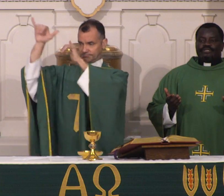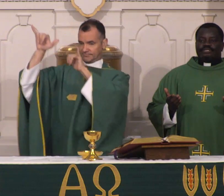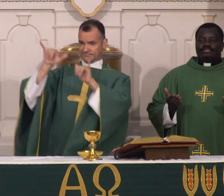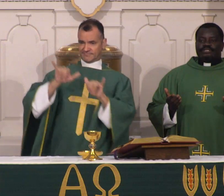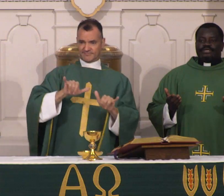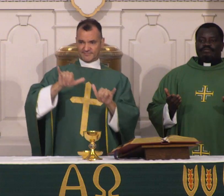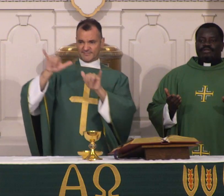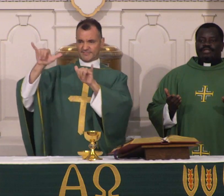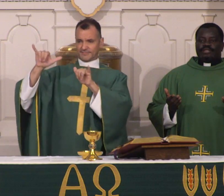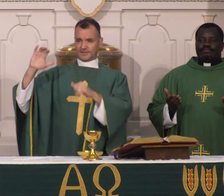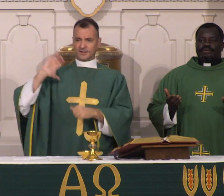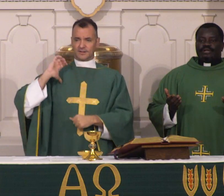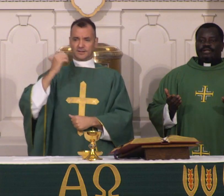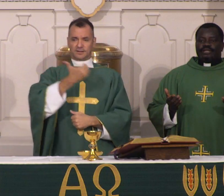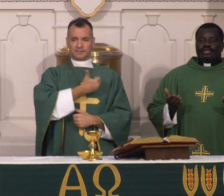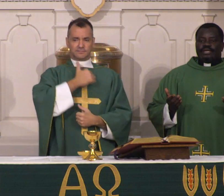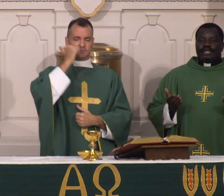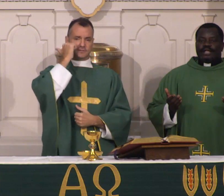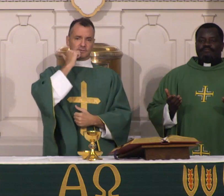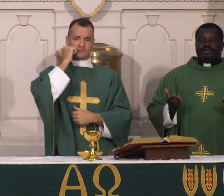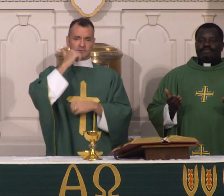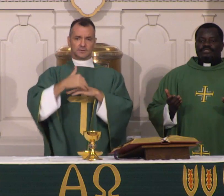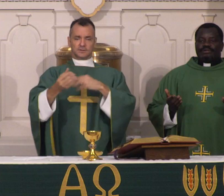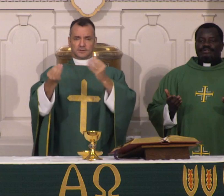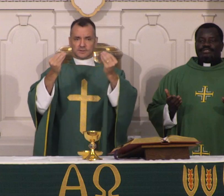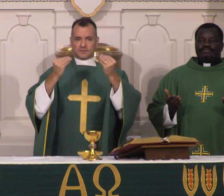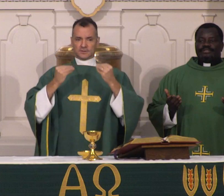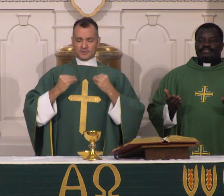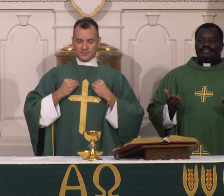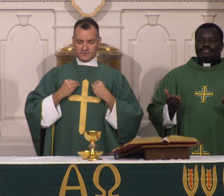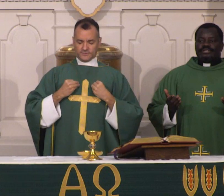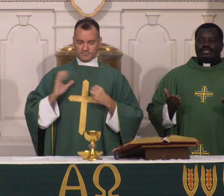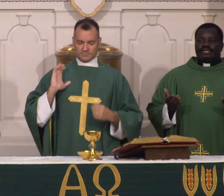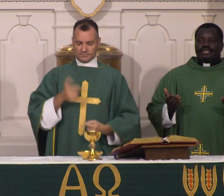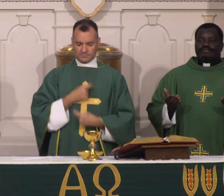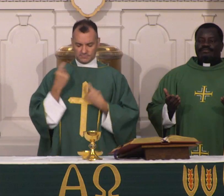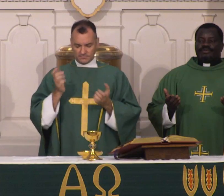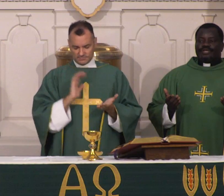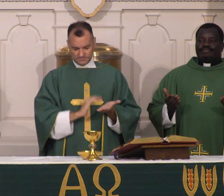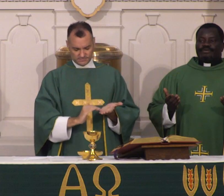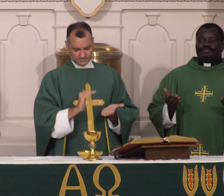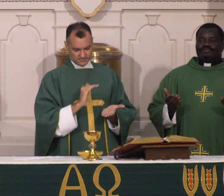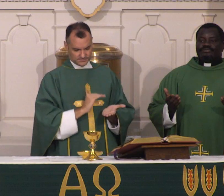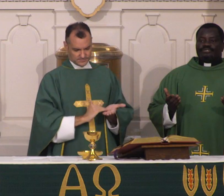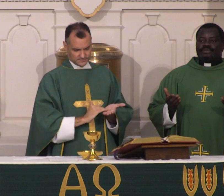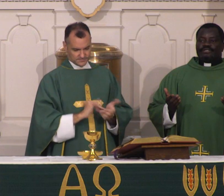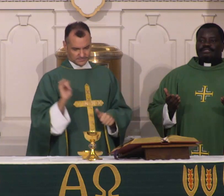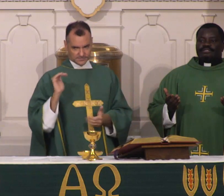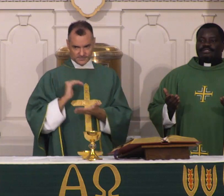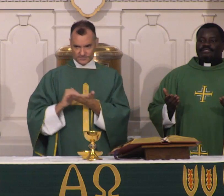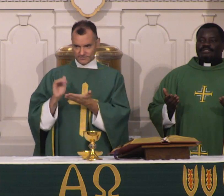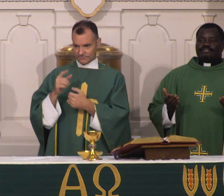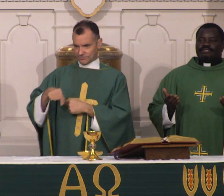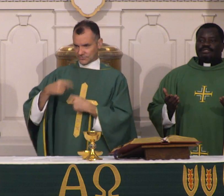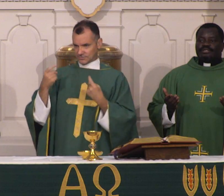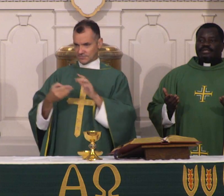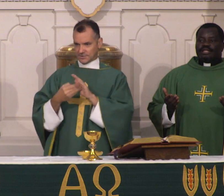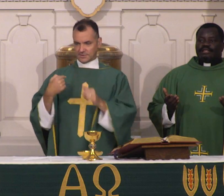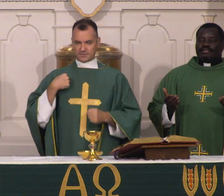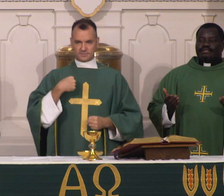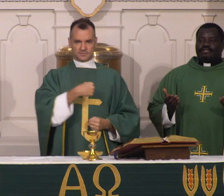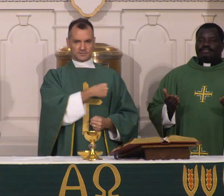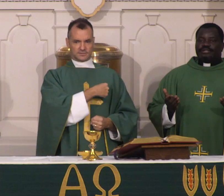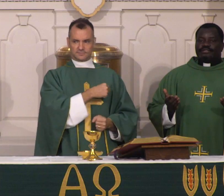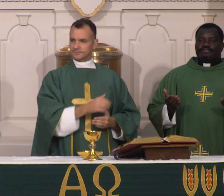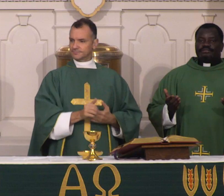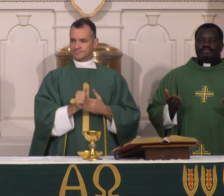us this day our daily bread, and forgive us our trespasses, as we forgive those who trespass against us. And